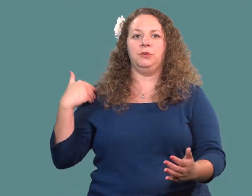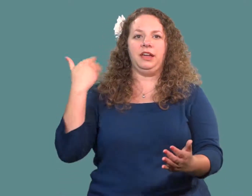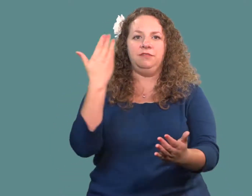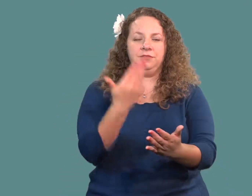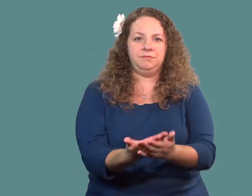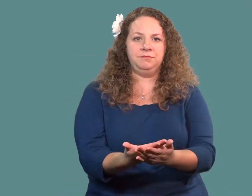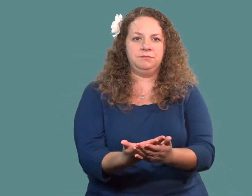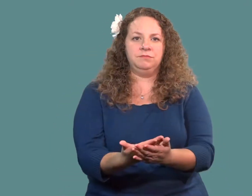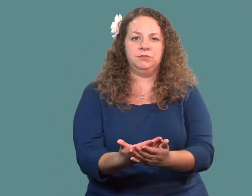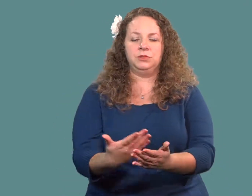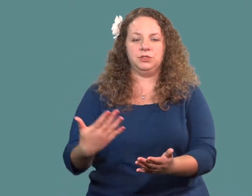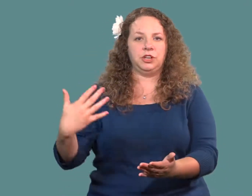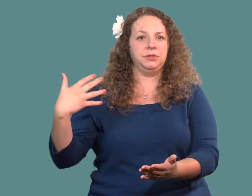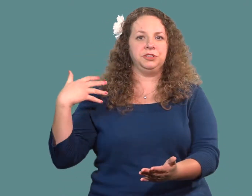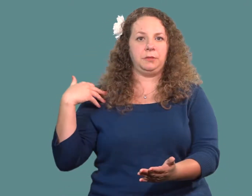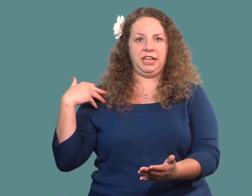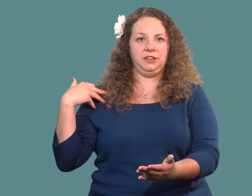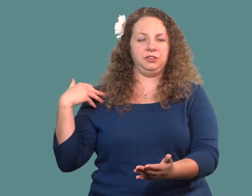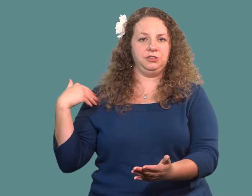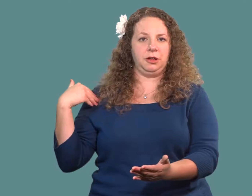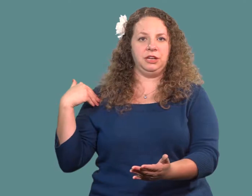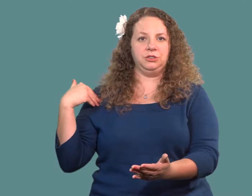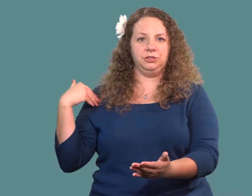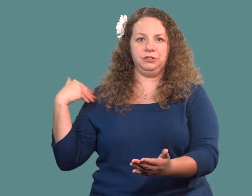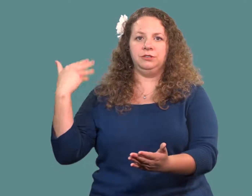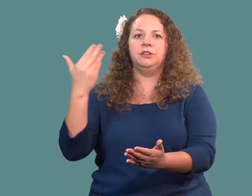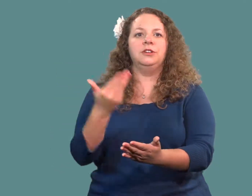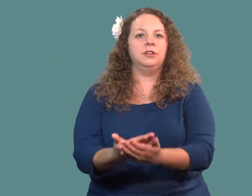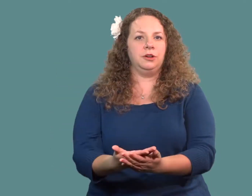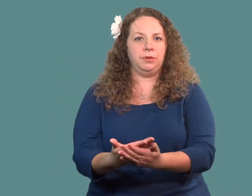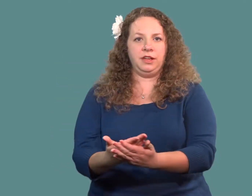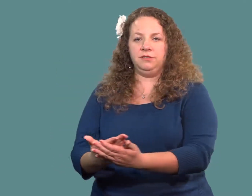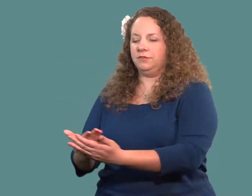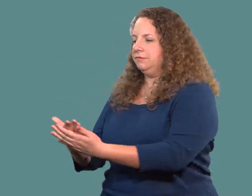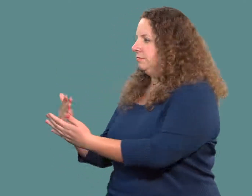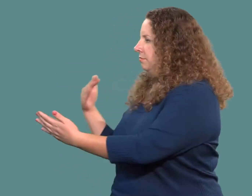Arrive. So it's starting with your dominant hand on your dominant shoulder. Arrive.